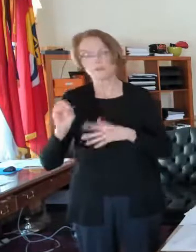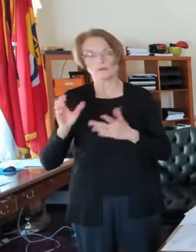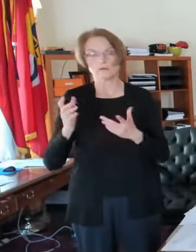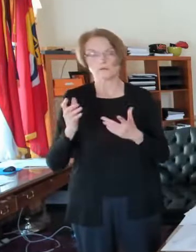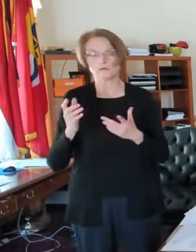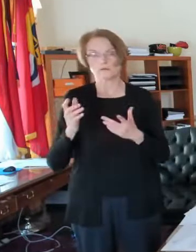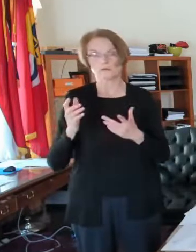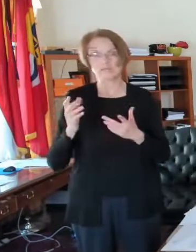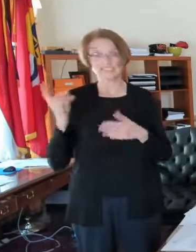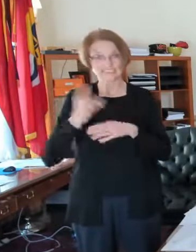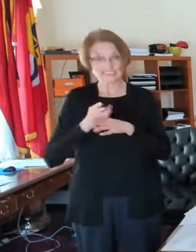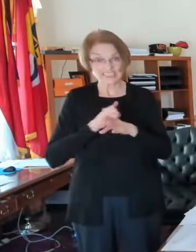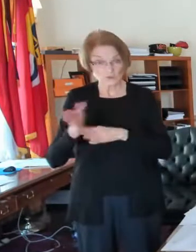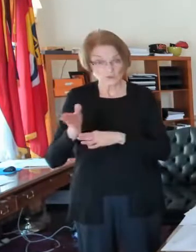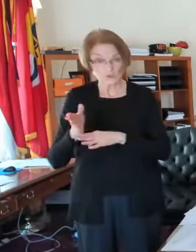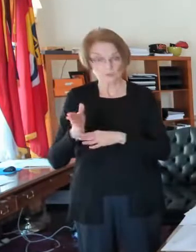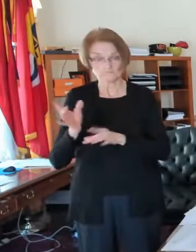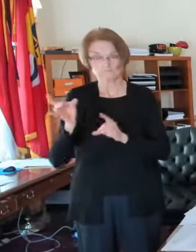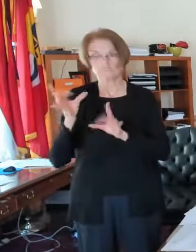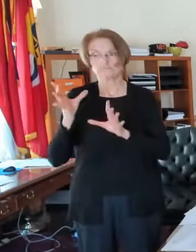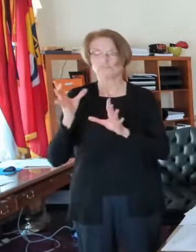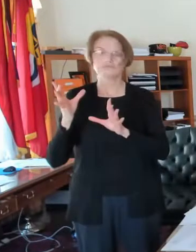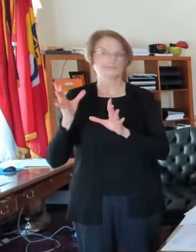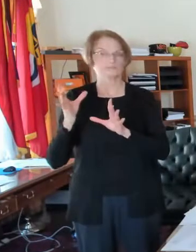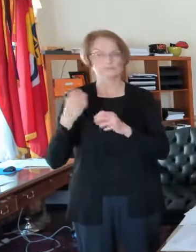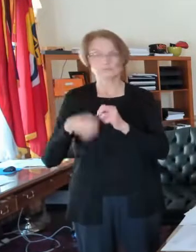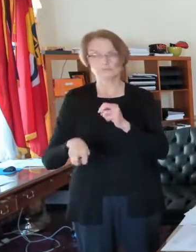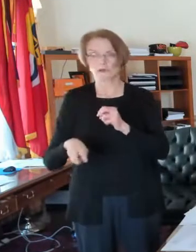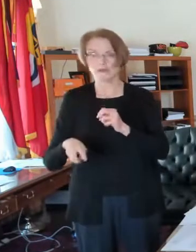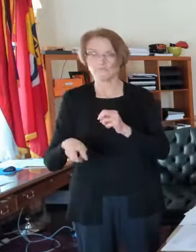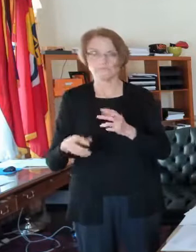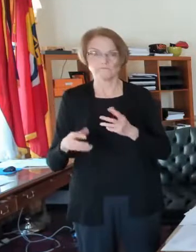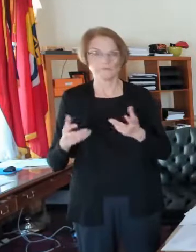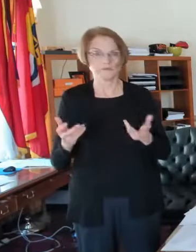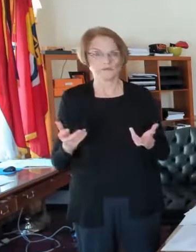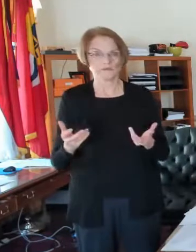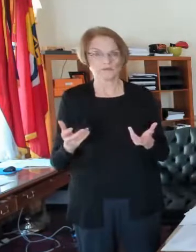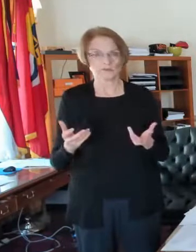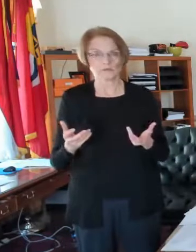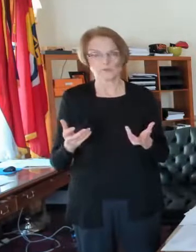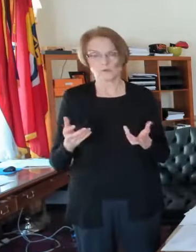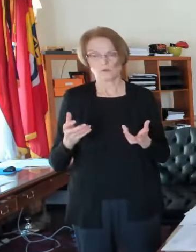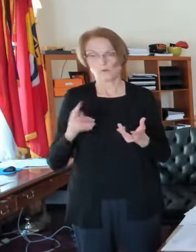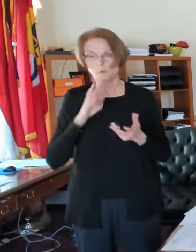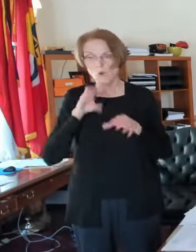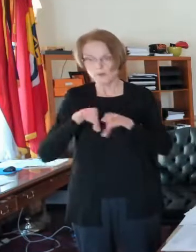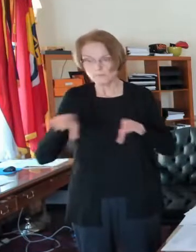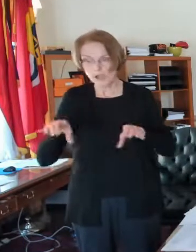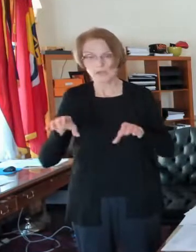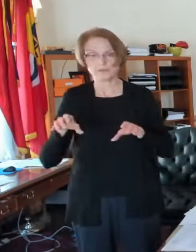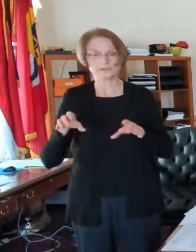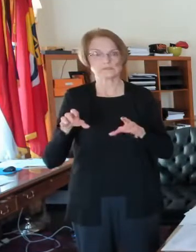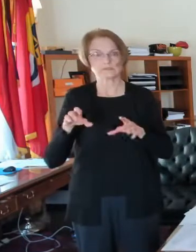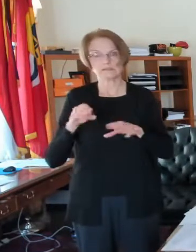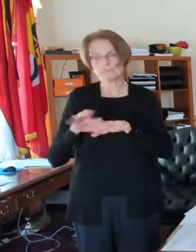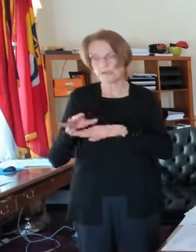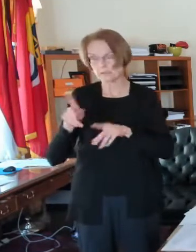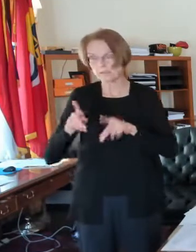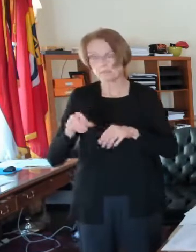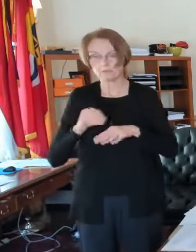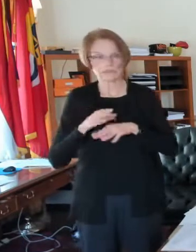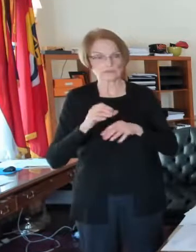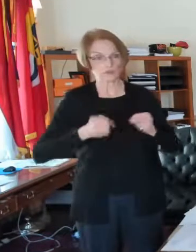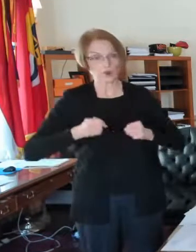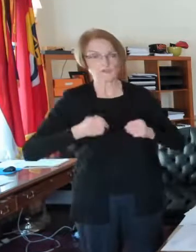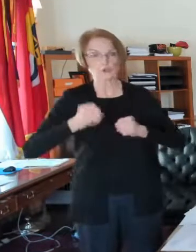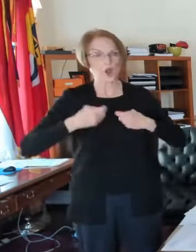this 6-day stretch has been a tough situation on pipes and people and cars,